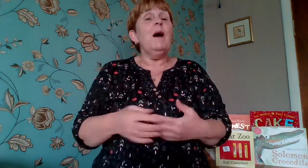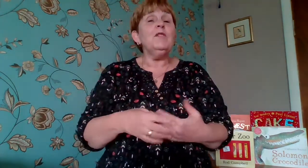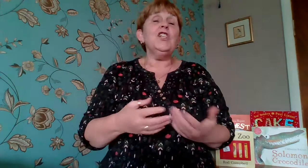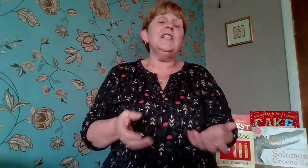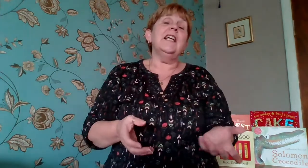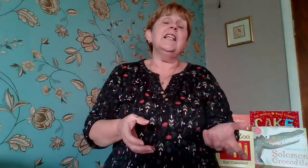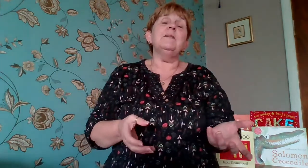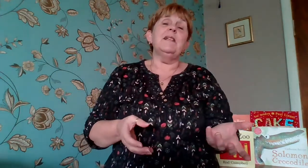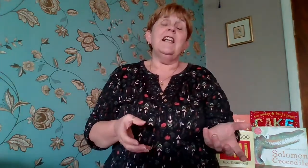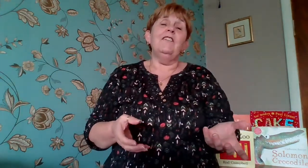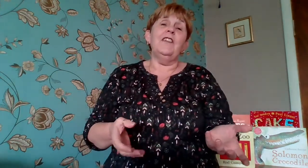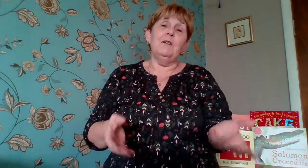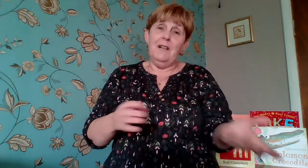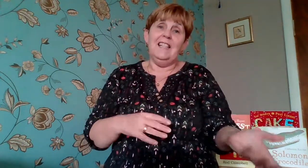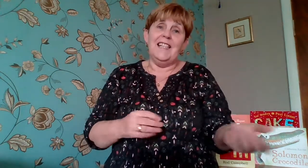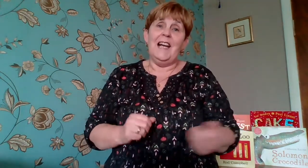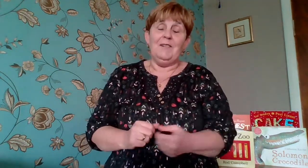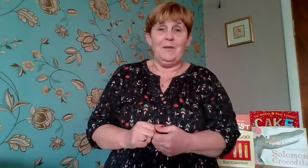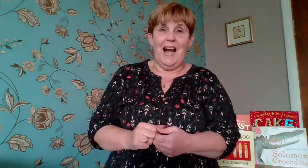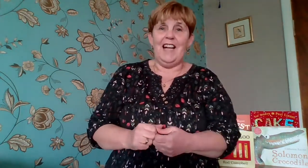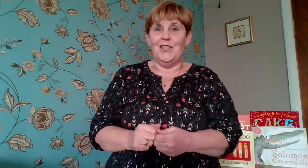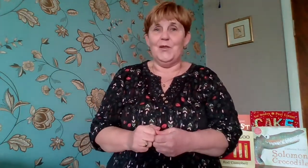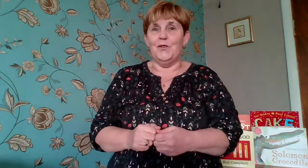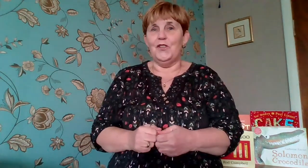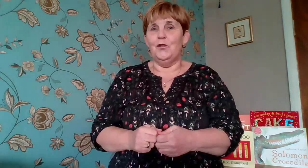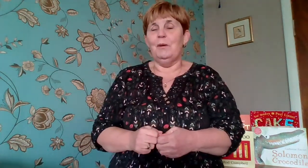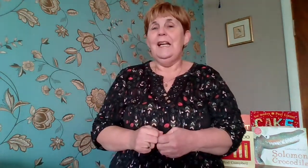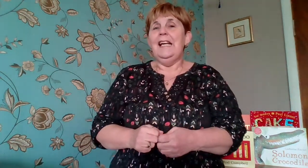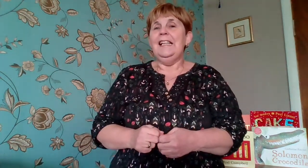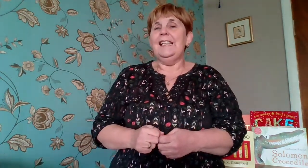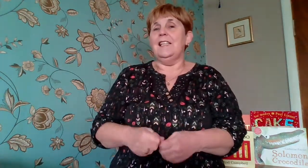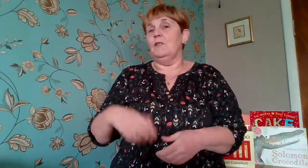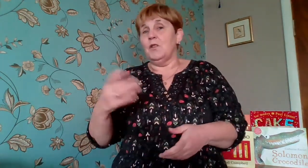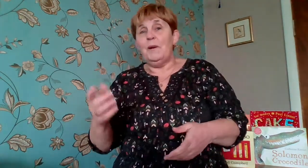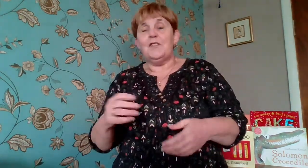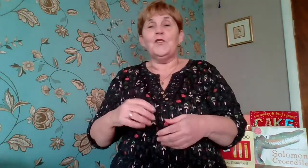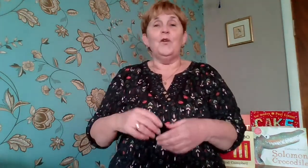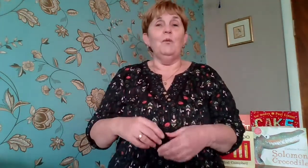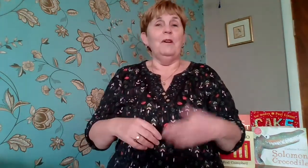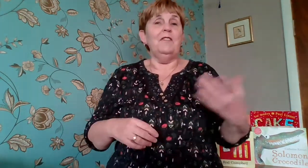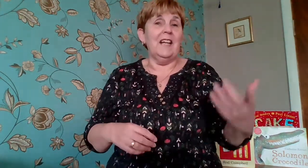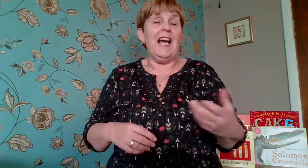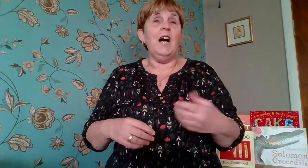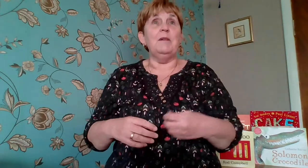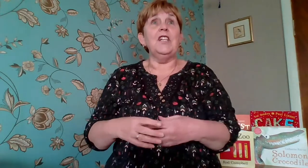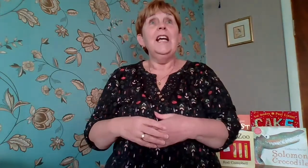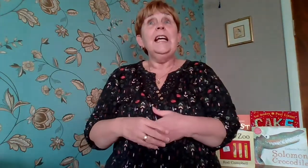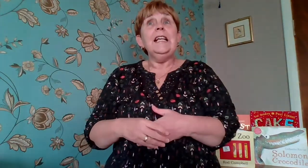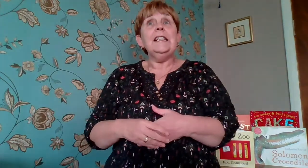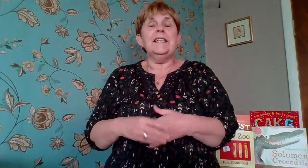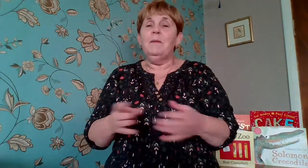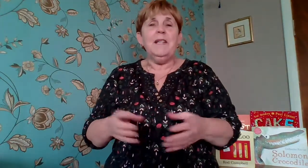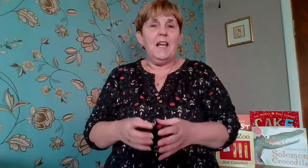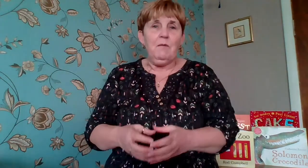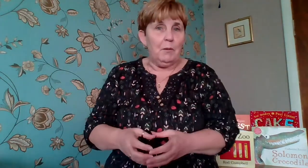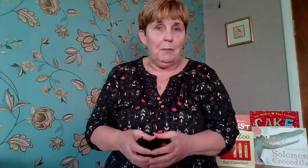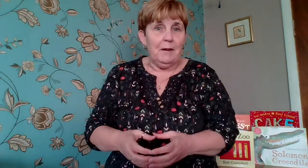just thinking to myself there, one of the times when I had stone soup, he said, as well as the salt beef and the cabbage, he said, somebody gave me a wee bit of